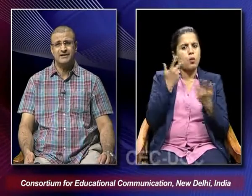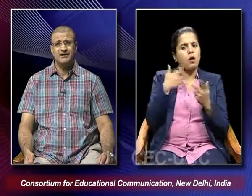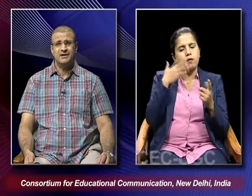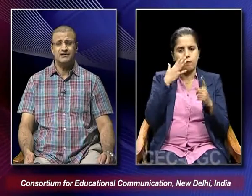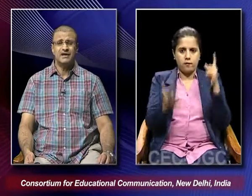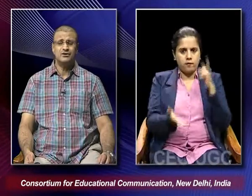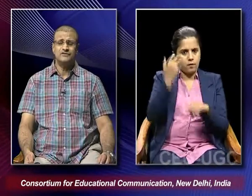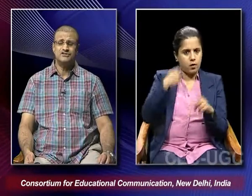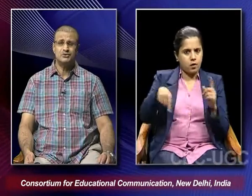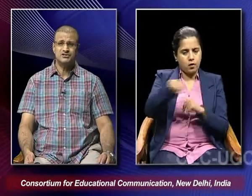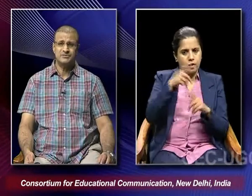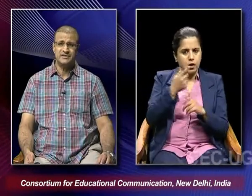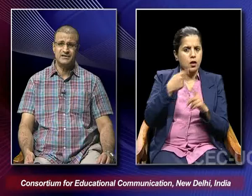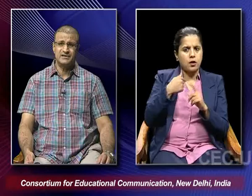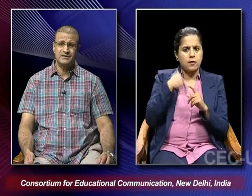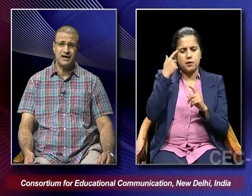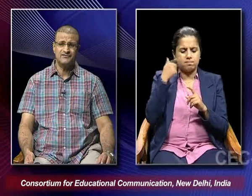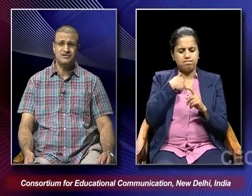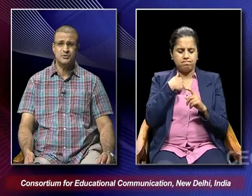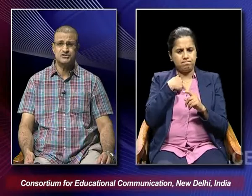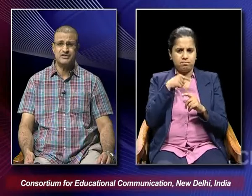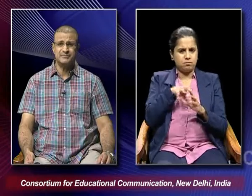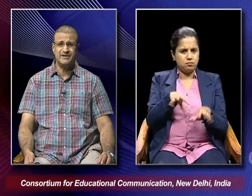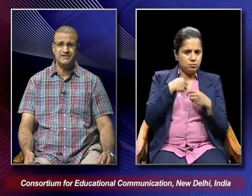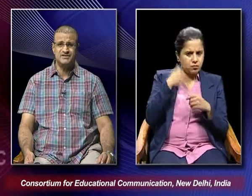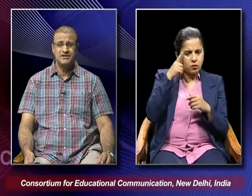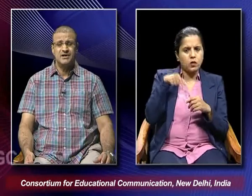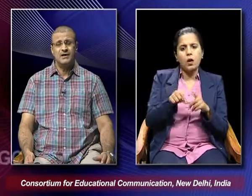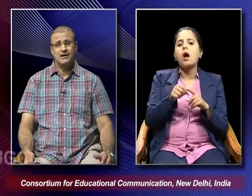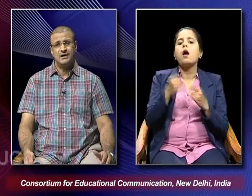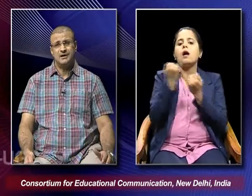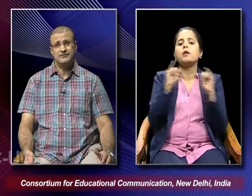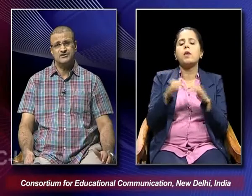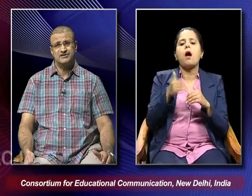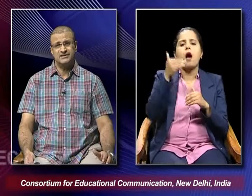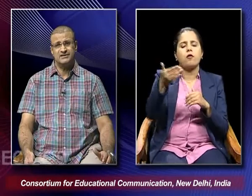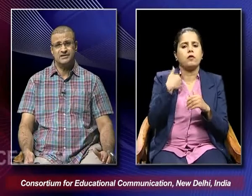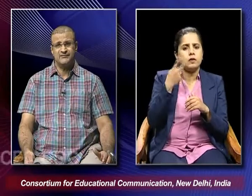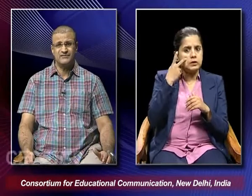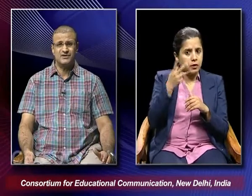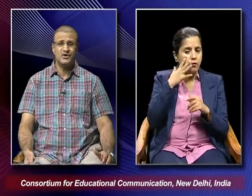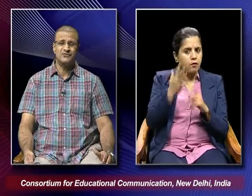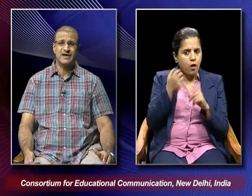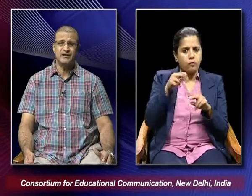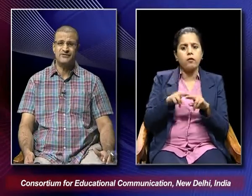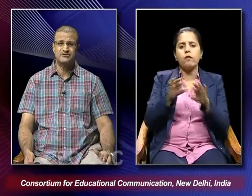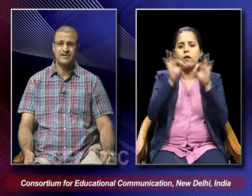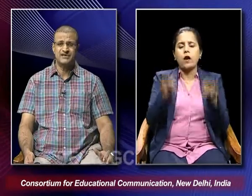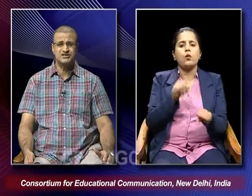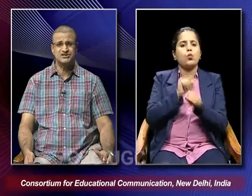that the kind of disillusionment after the post-independence, which we see in the framework of the